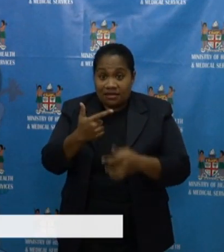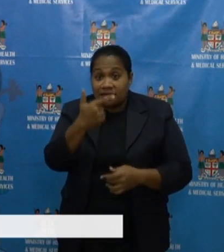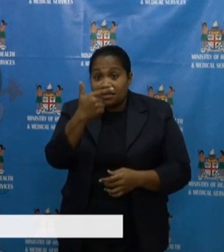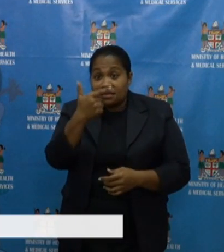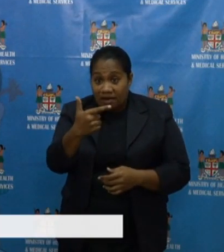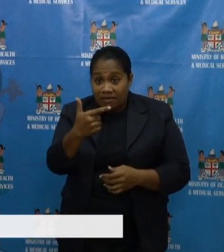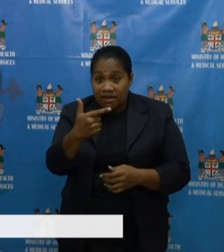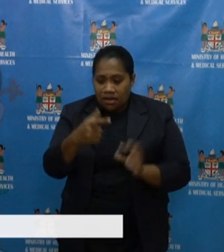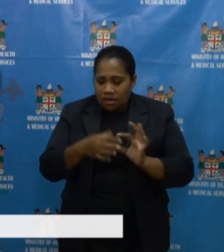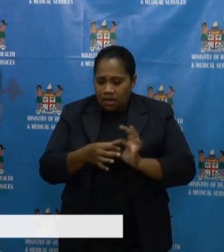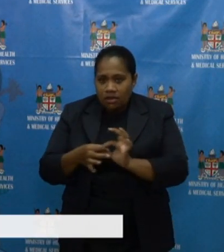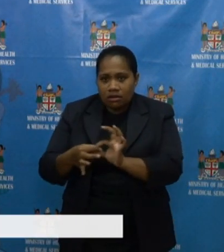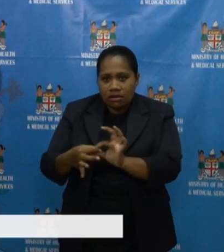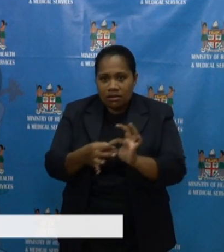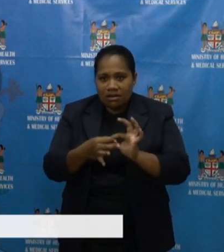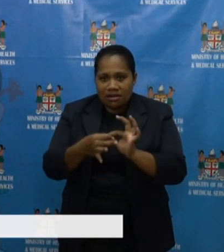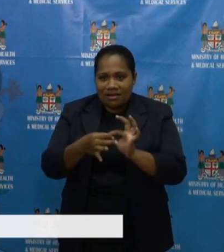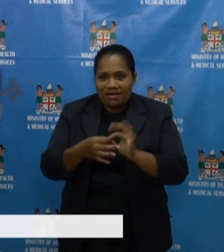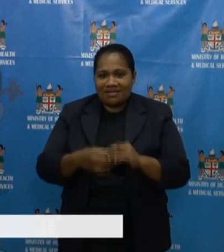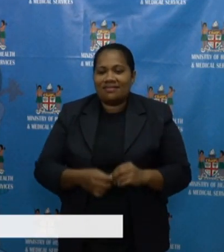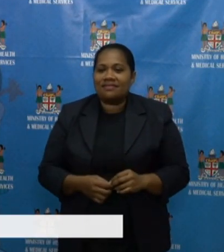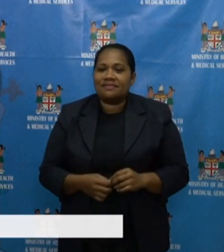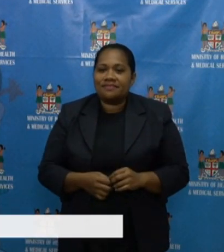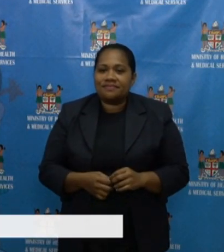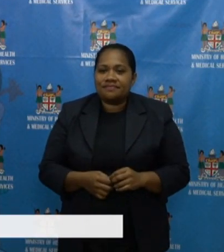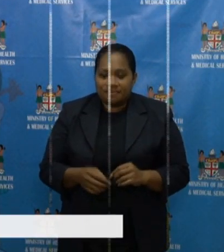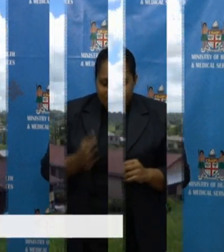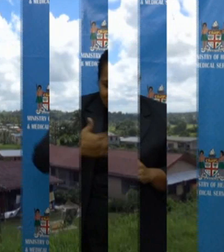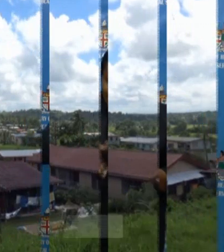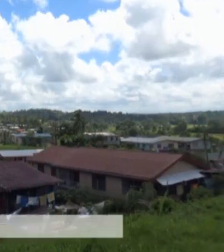In this bulletin, 12 new COVID cases confirmed.